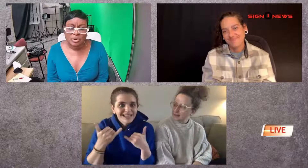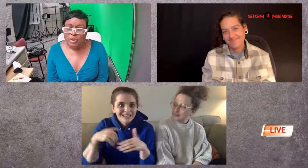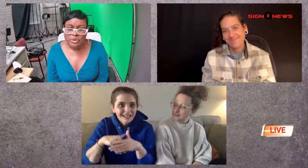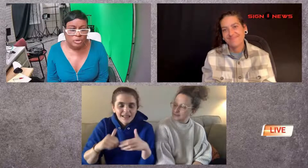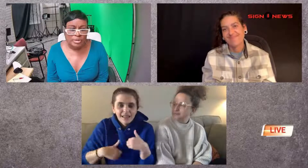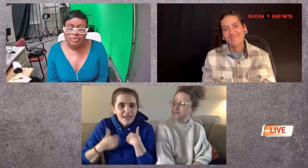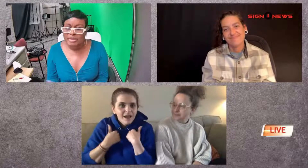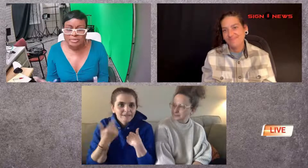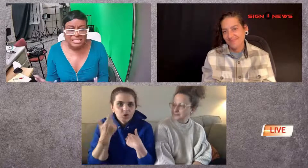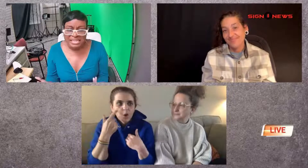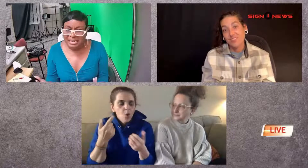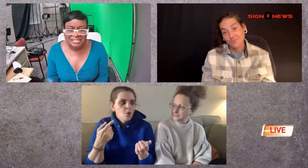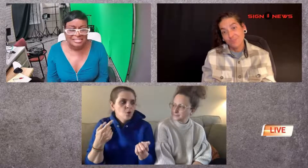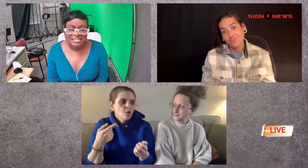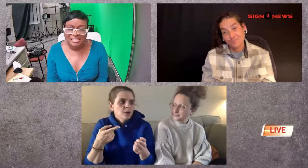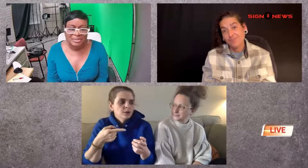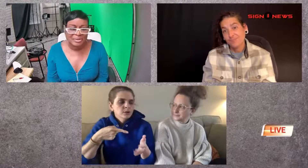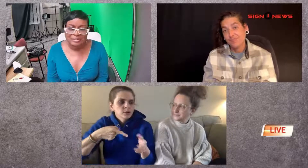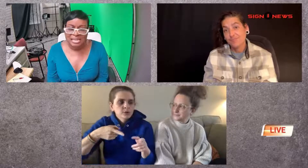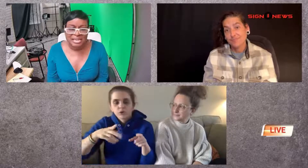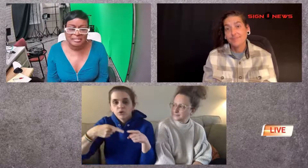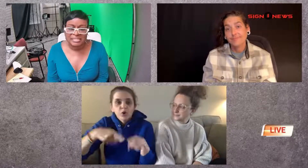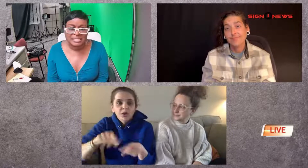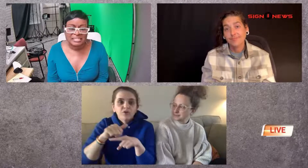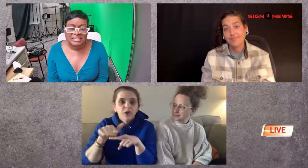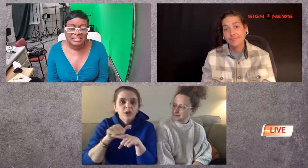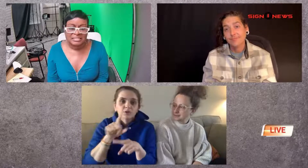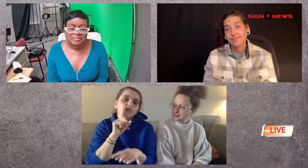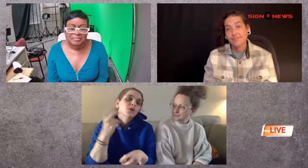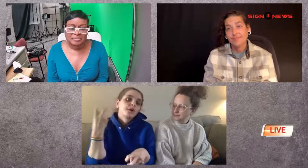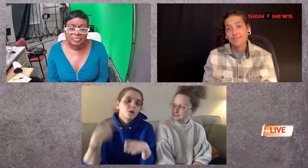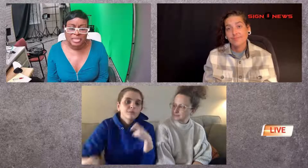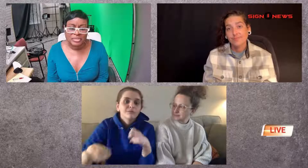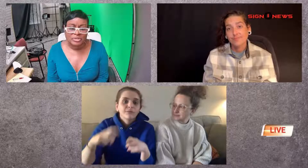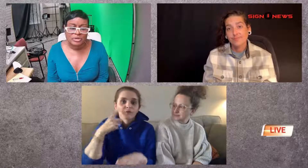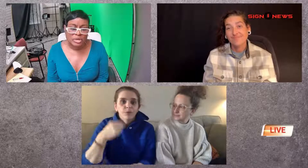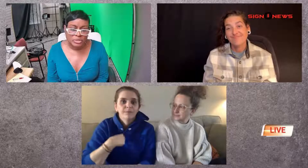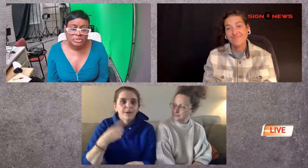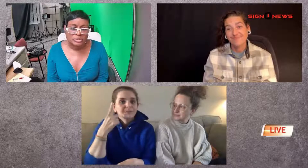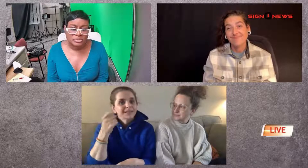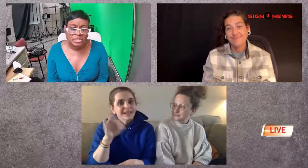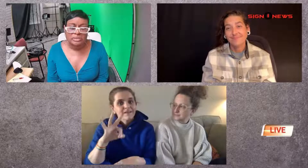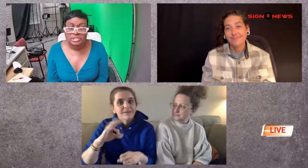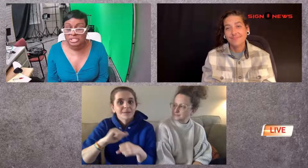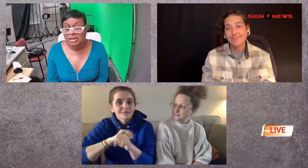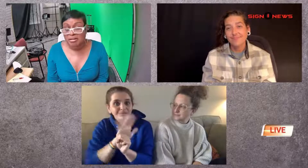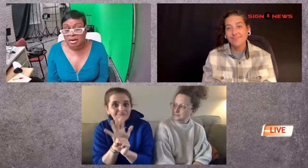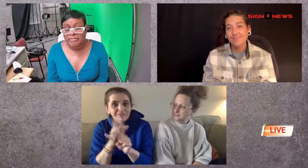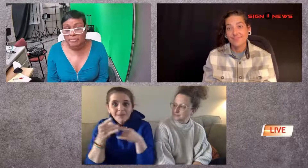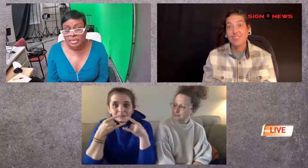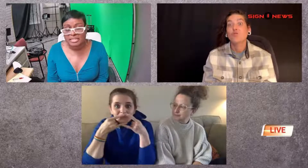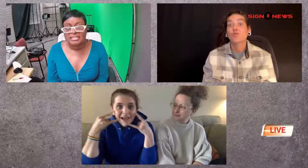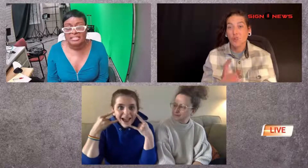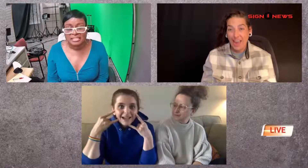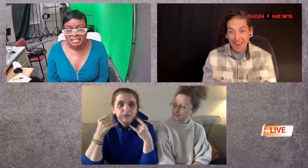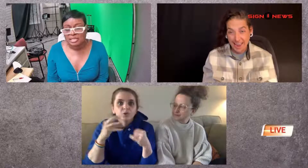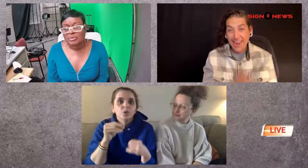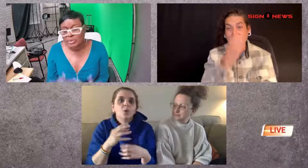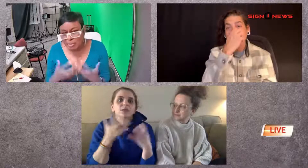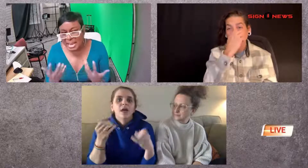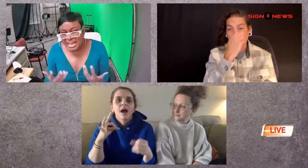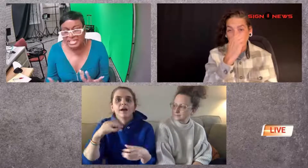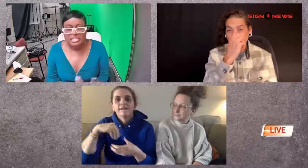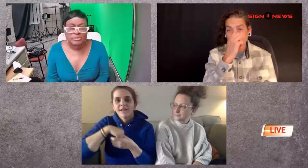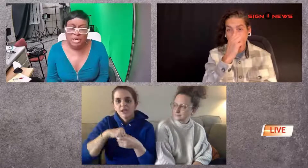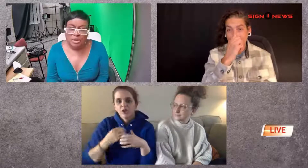We're all human. We make mistakes, in our lives. And during rehearsals, it was just kind of hard for me. We were in